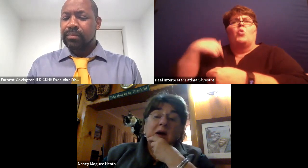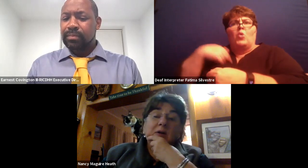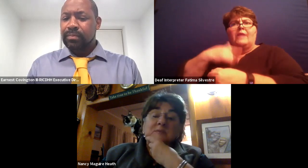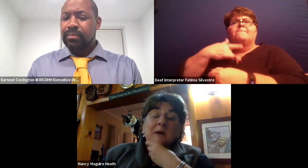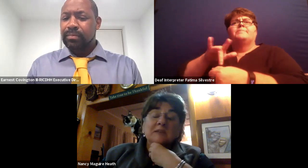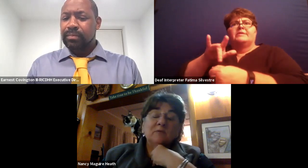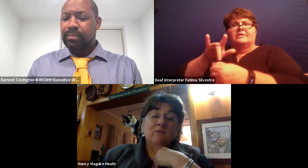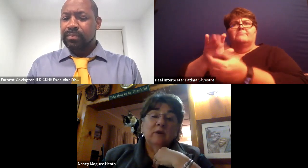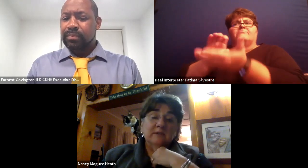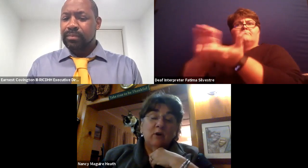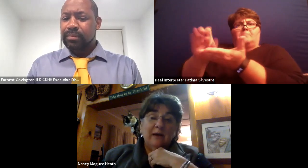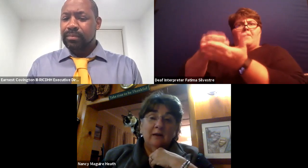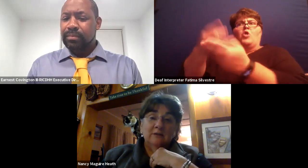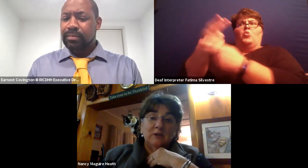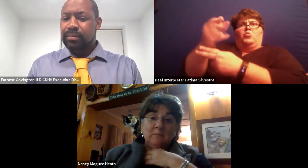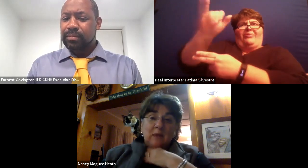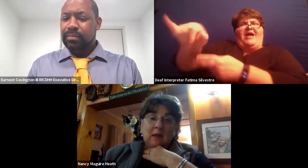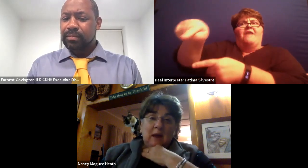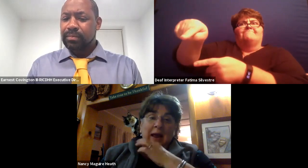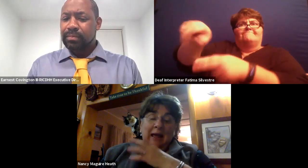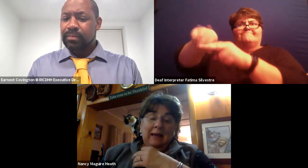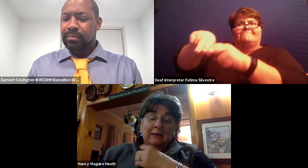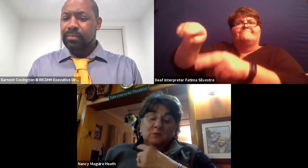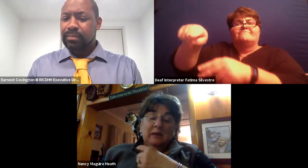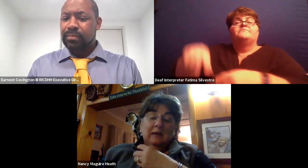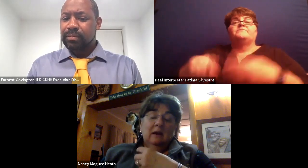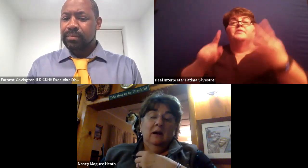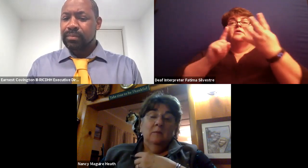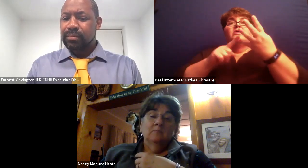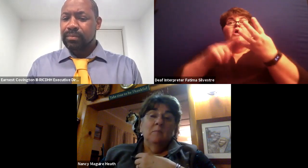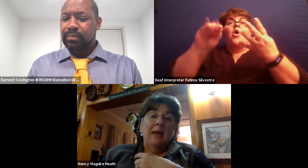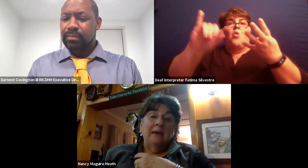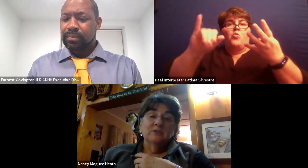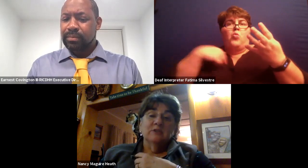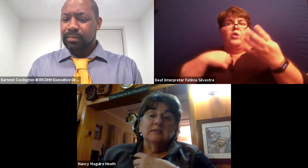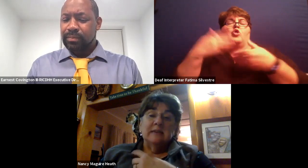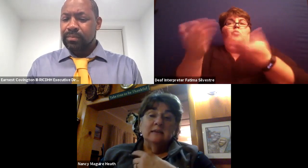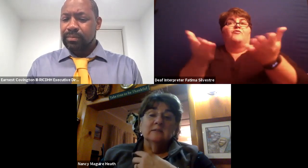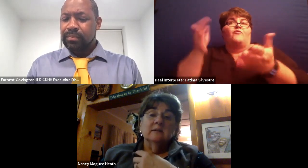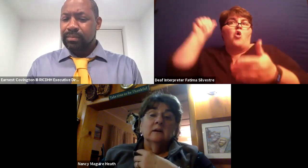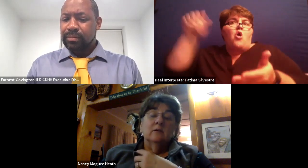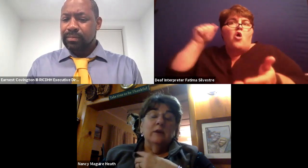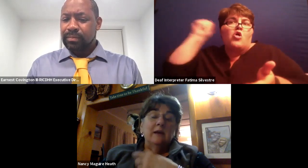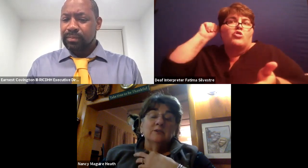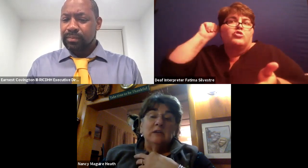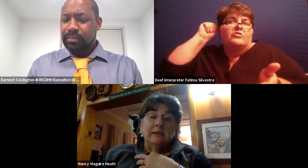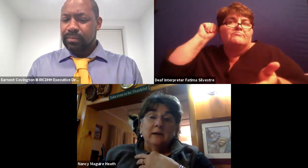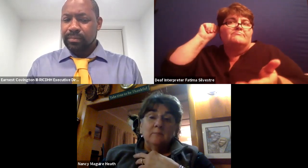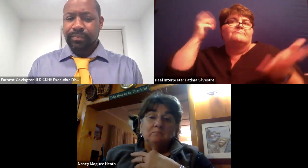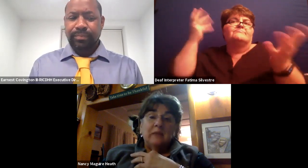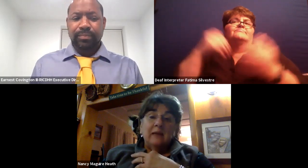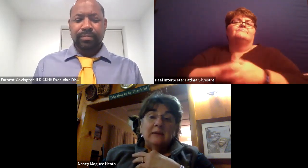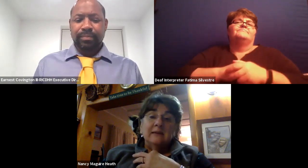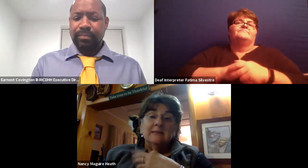we are responsible for is audiology. And we manage the state's audiology